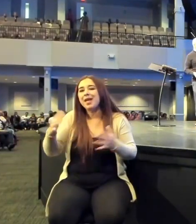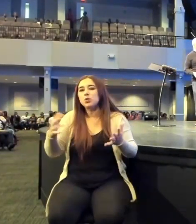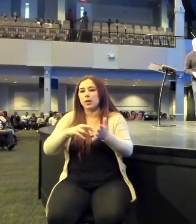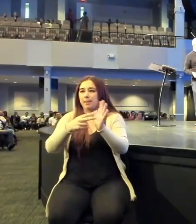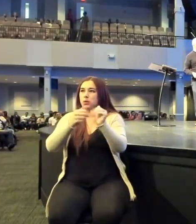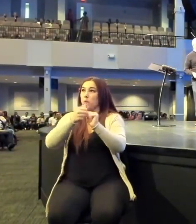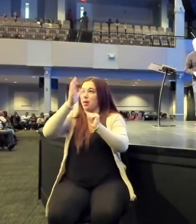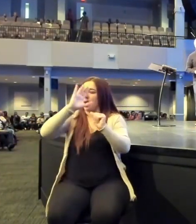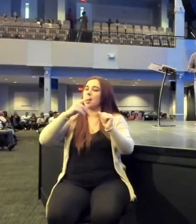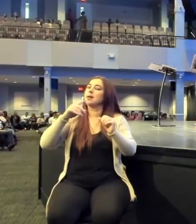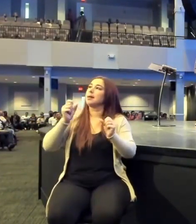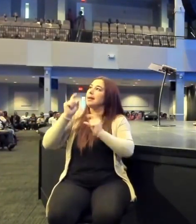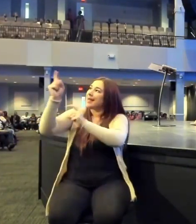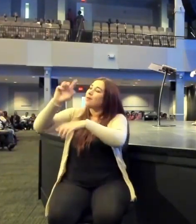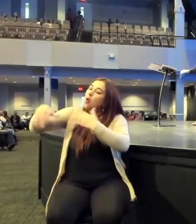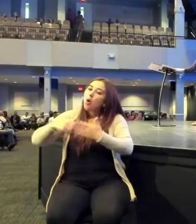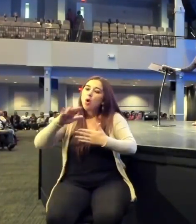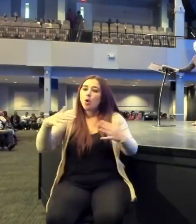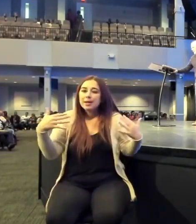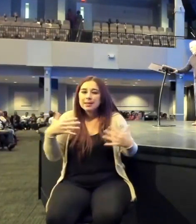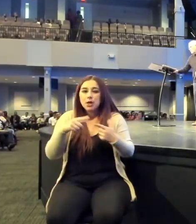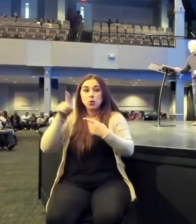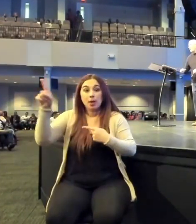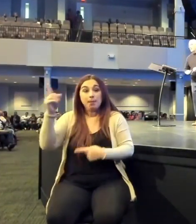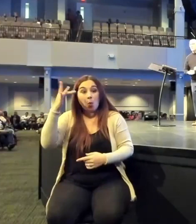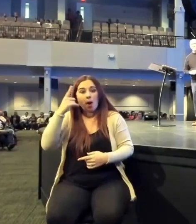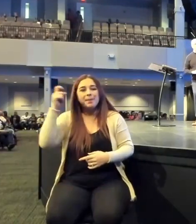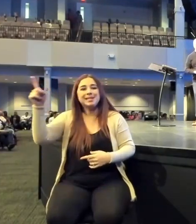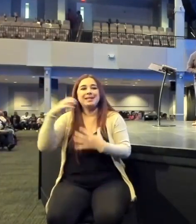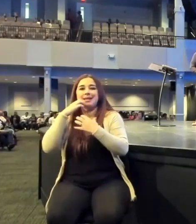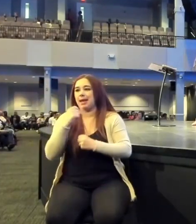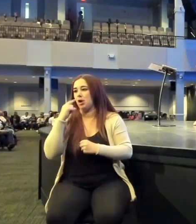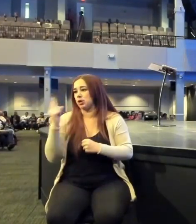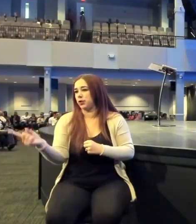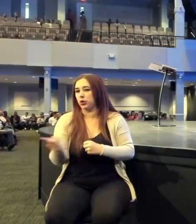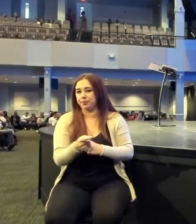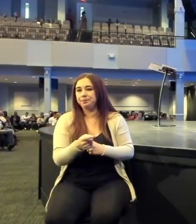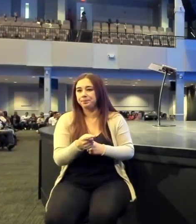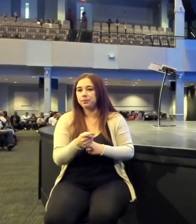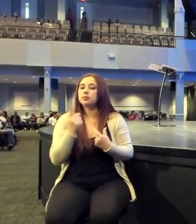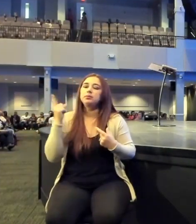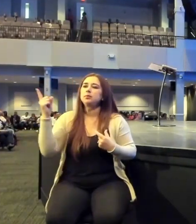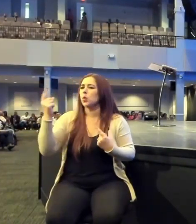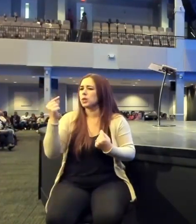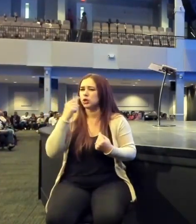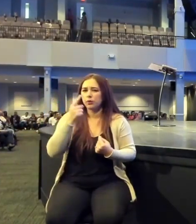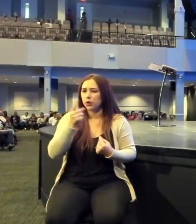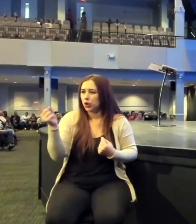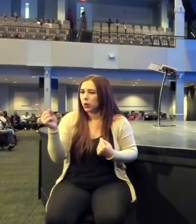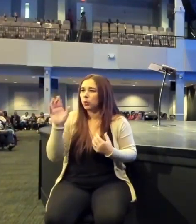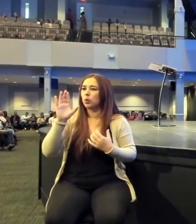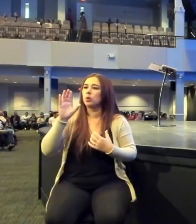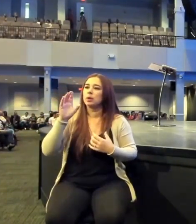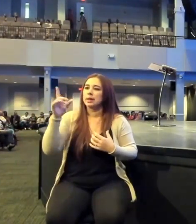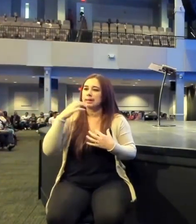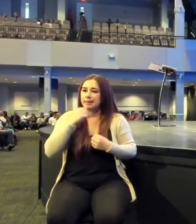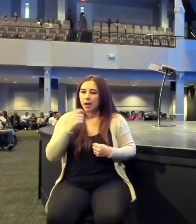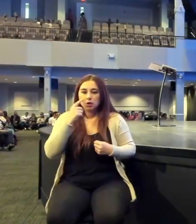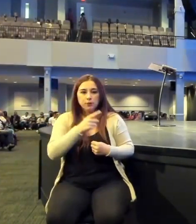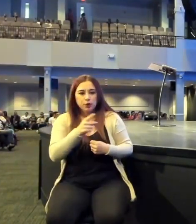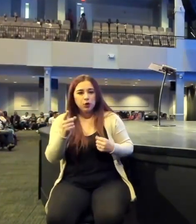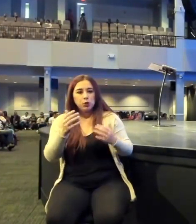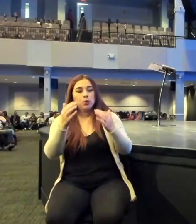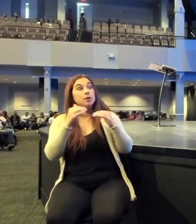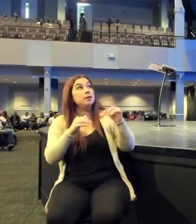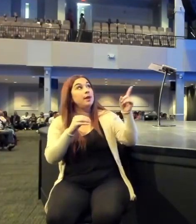means with God. Cast all your anxiety on Him. Why? Because He cares for you. What does He do for you in His care for you?